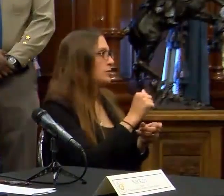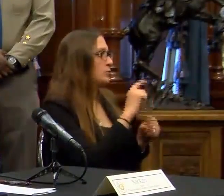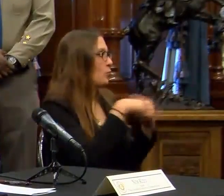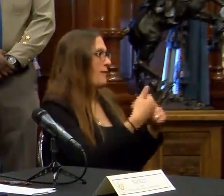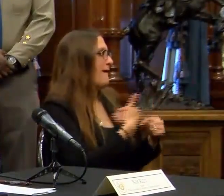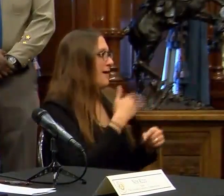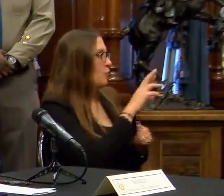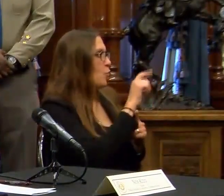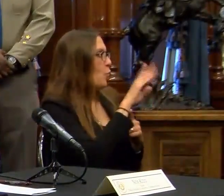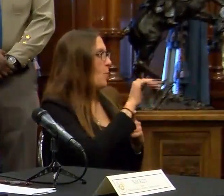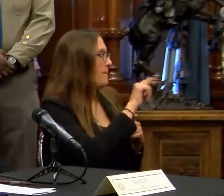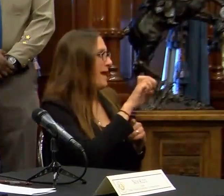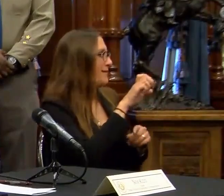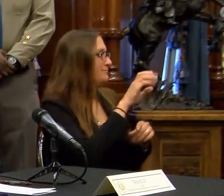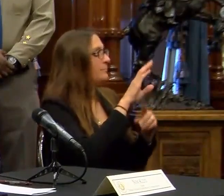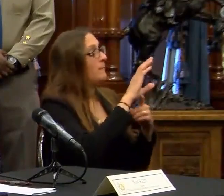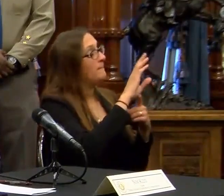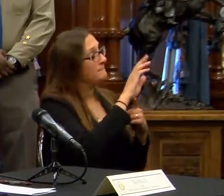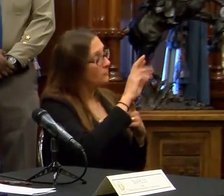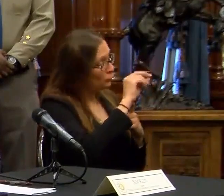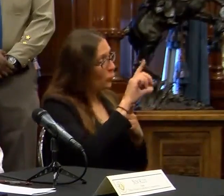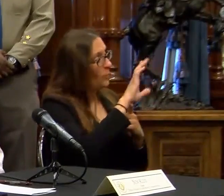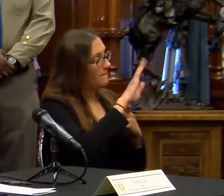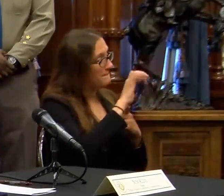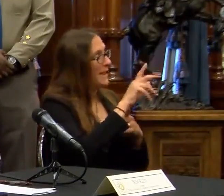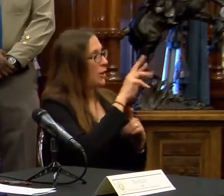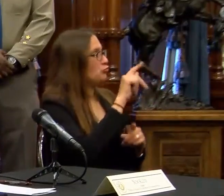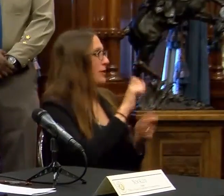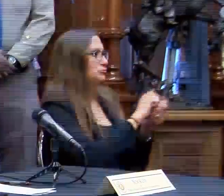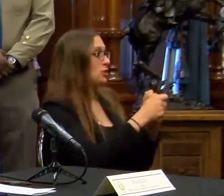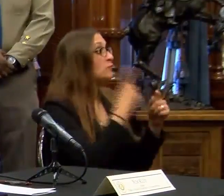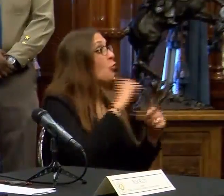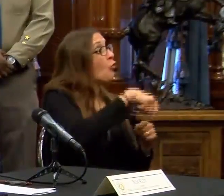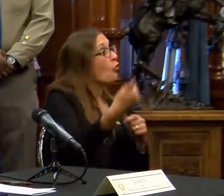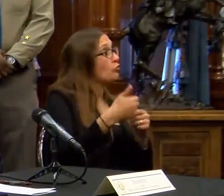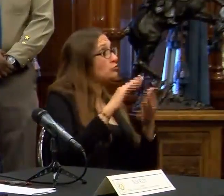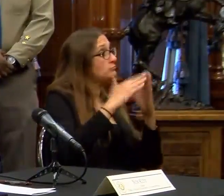changed. And so for the other jurisdictions,